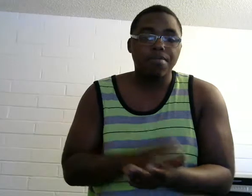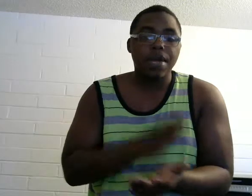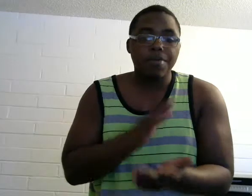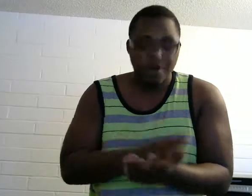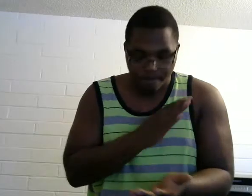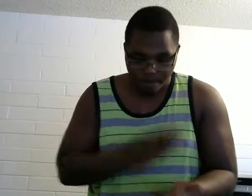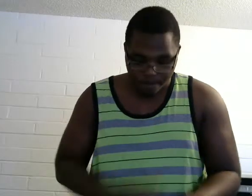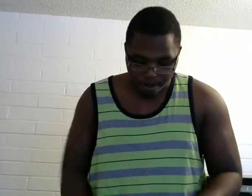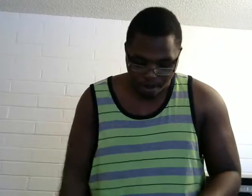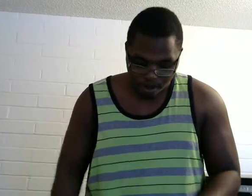paper,